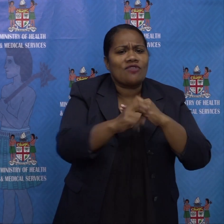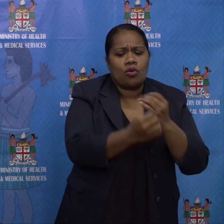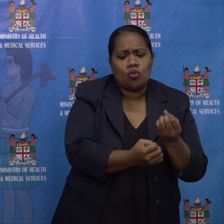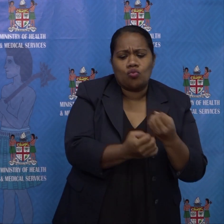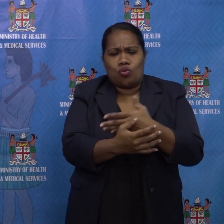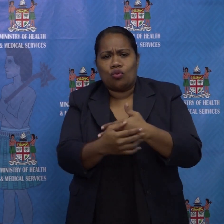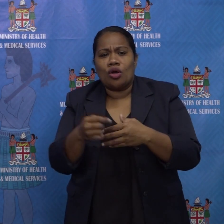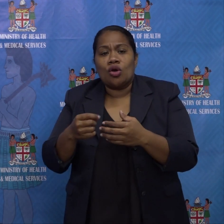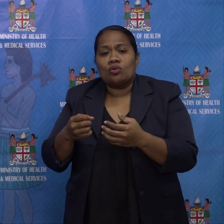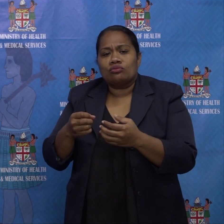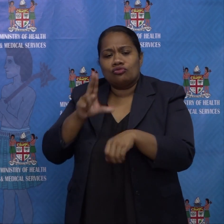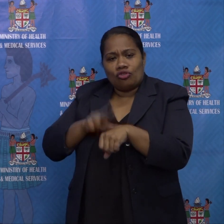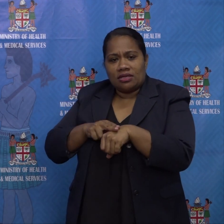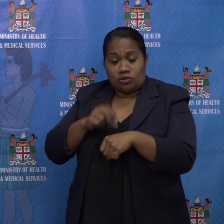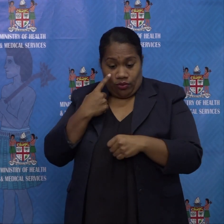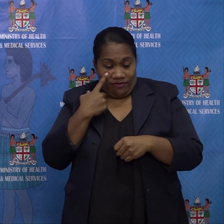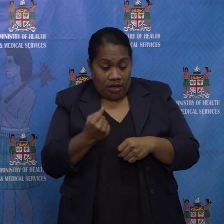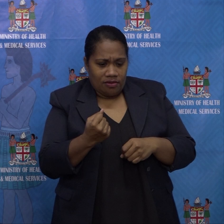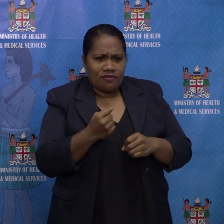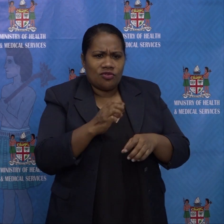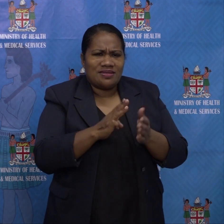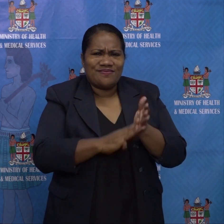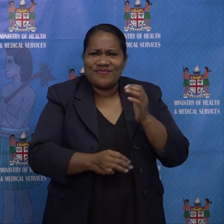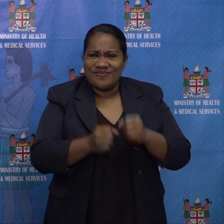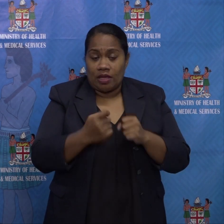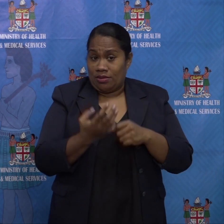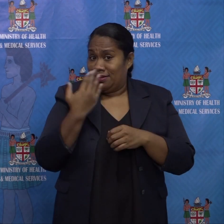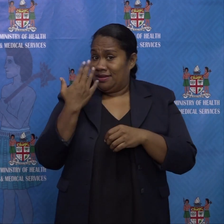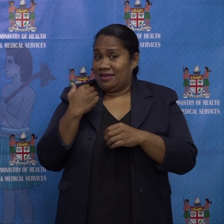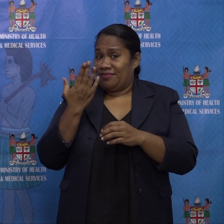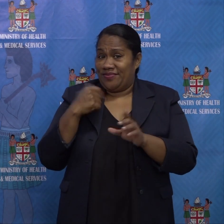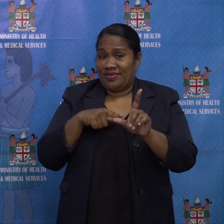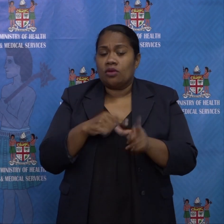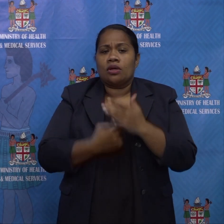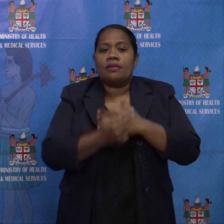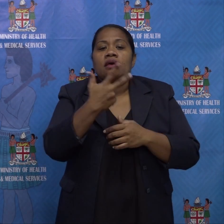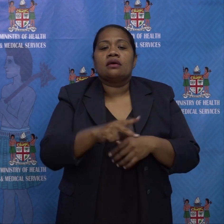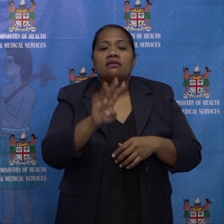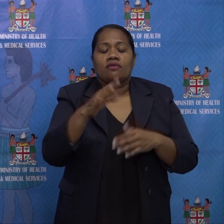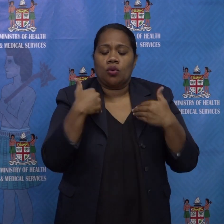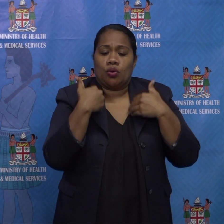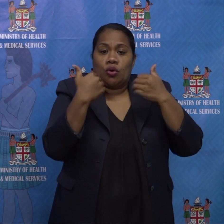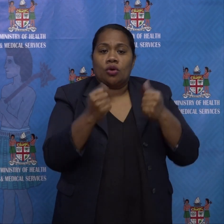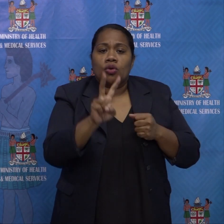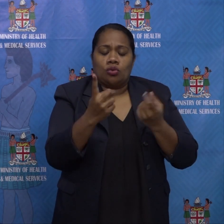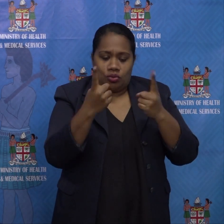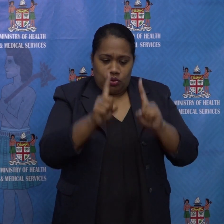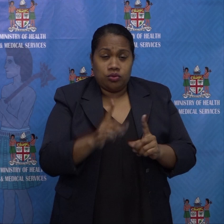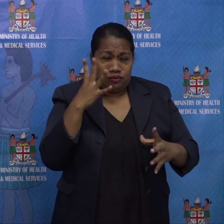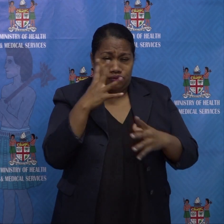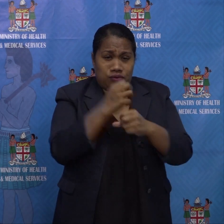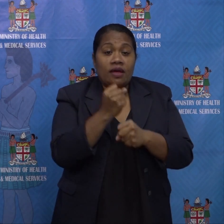of 2020. And we've had 84 recoveries and 2 deaths during this time. A total of